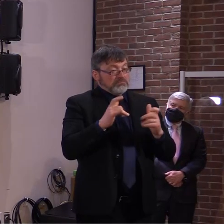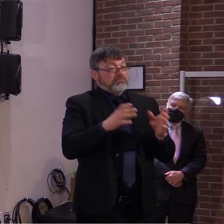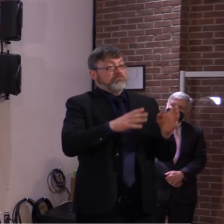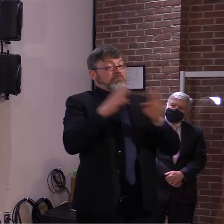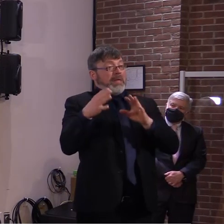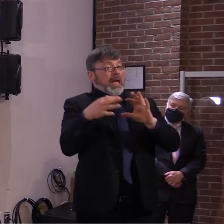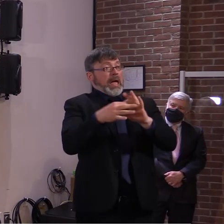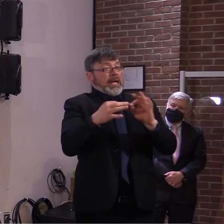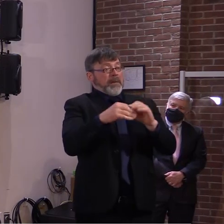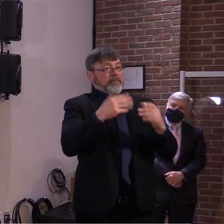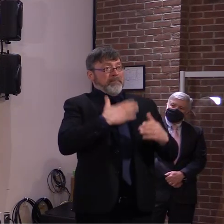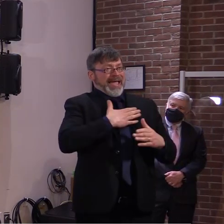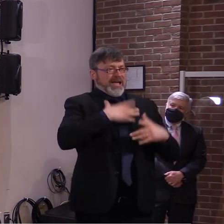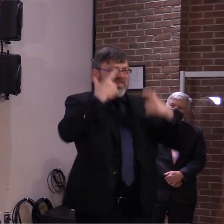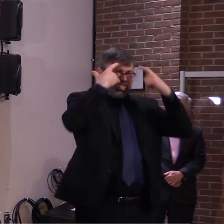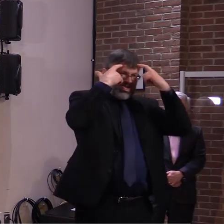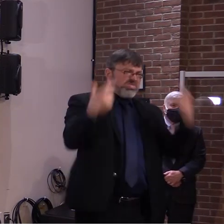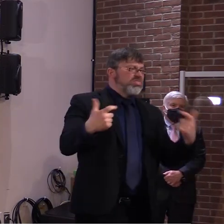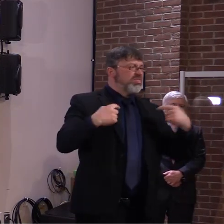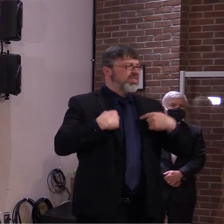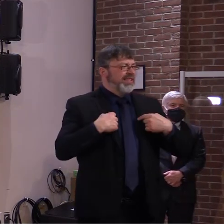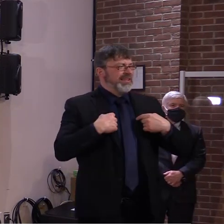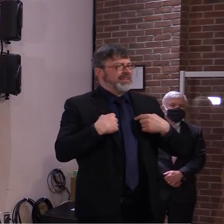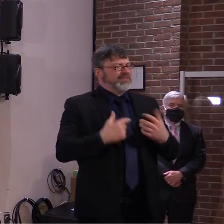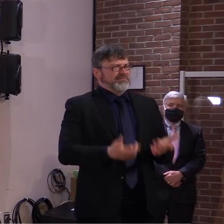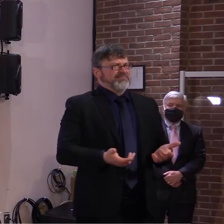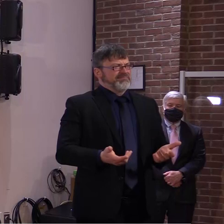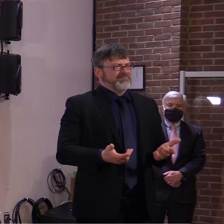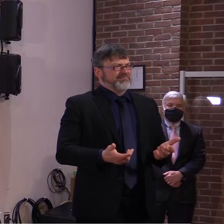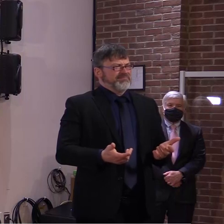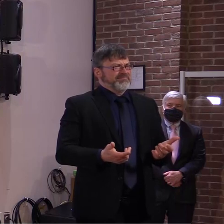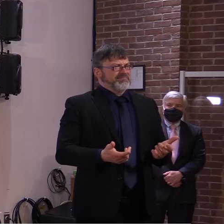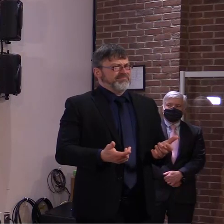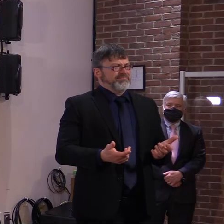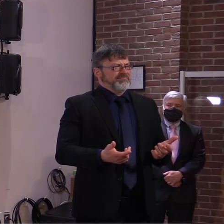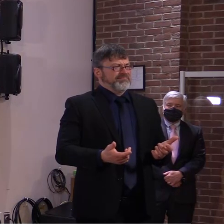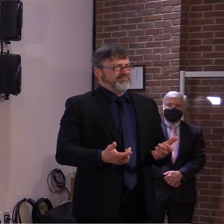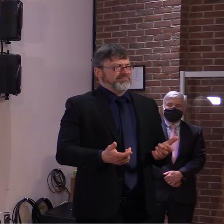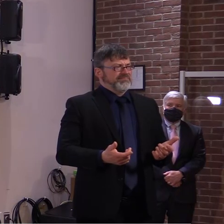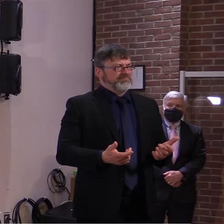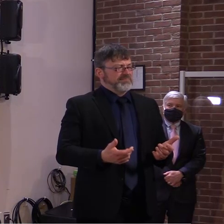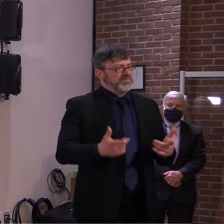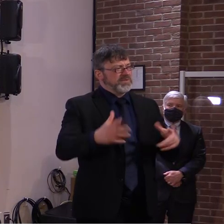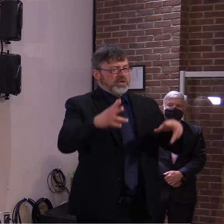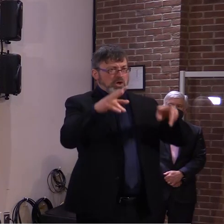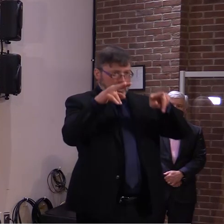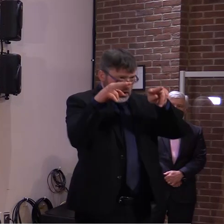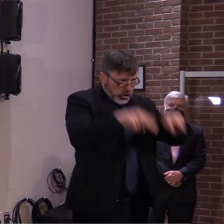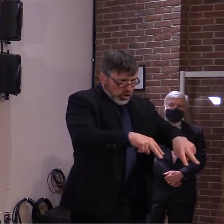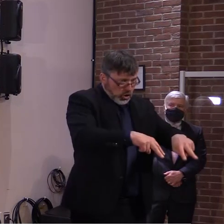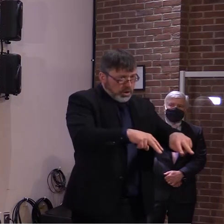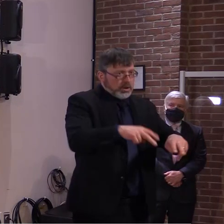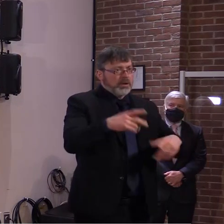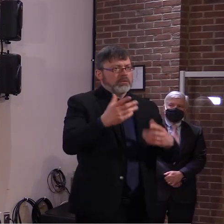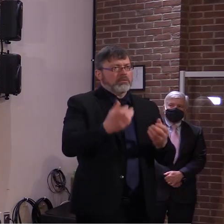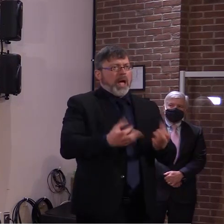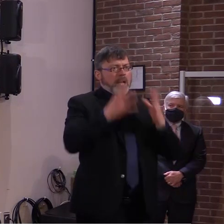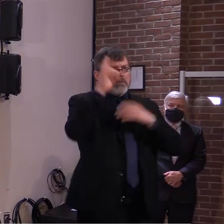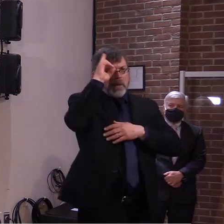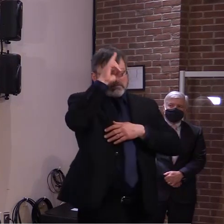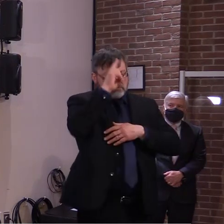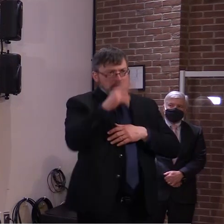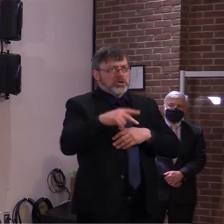right approach based on the hospitalizations and deaths and the data and the science. And again, just to remind everyone, you